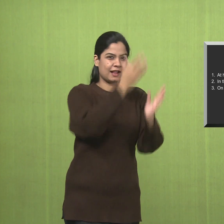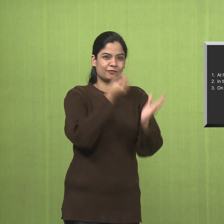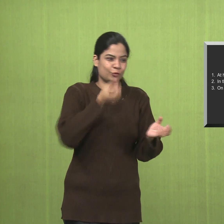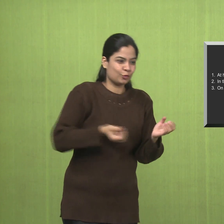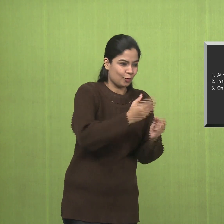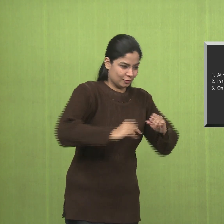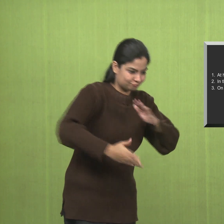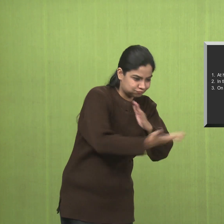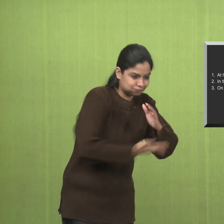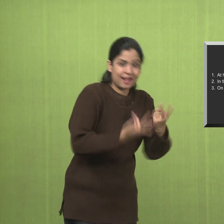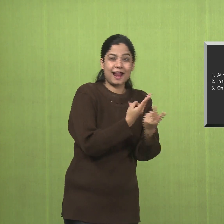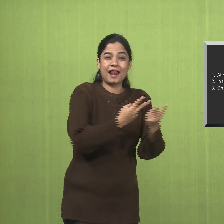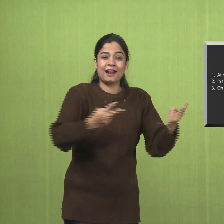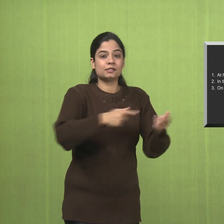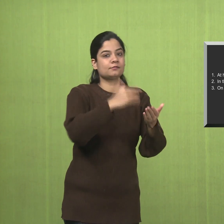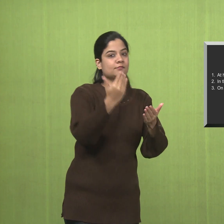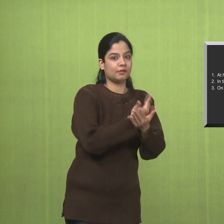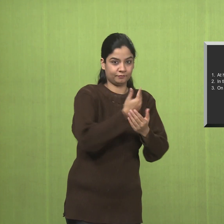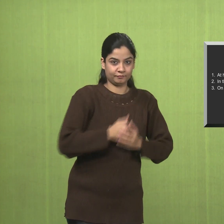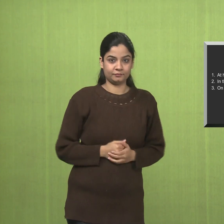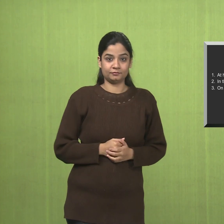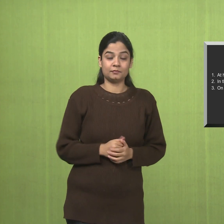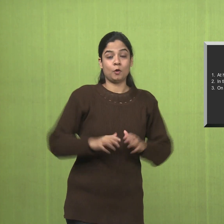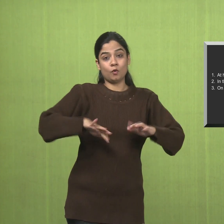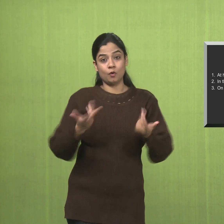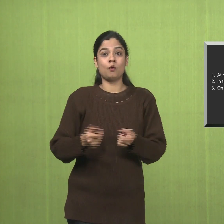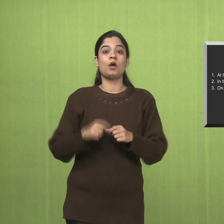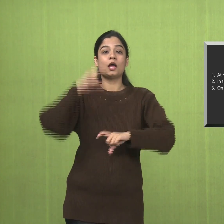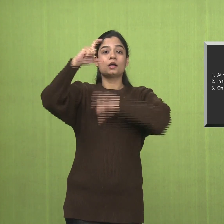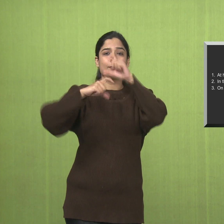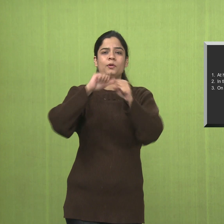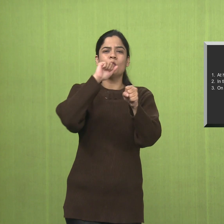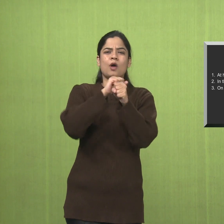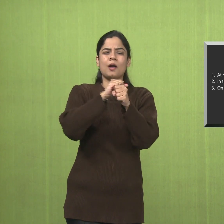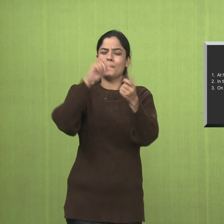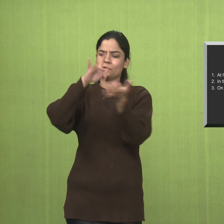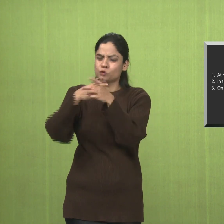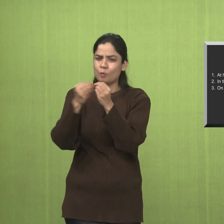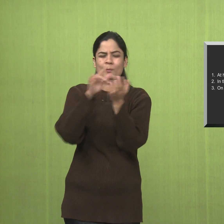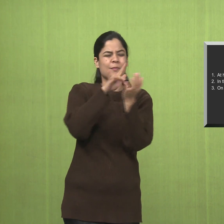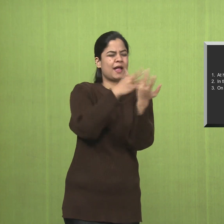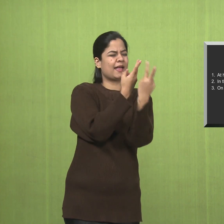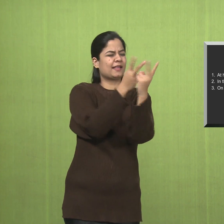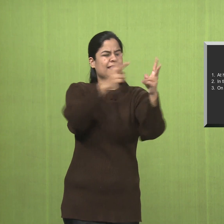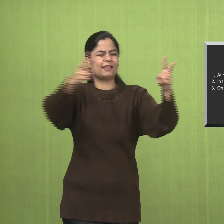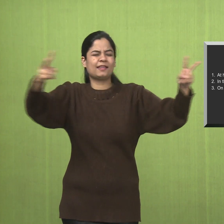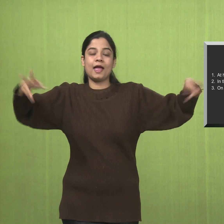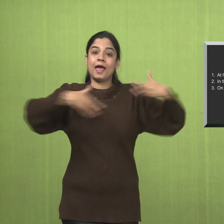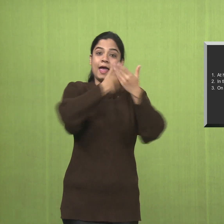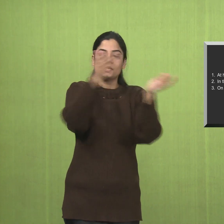farms where crops grow, etc. Or at the workplaces, in whichever company you're working or